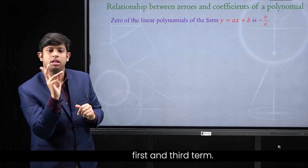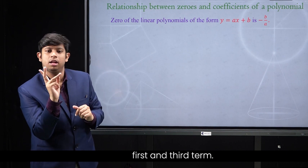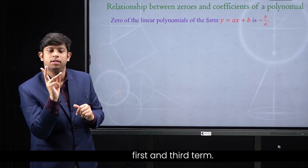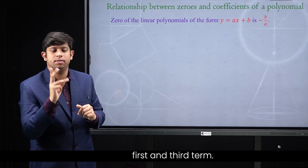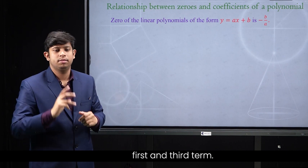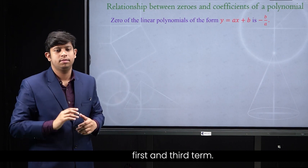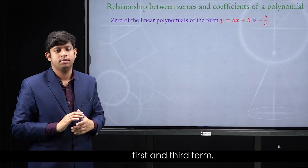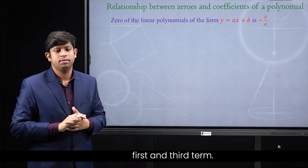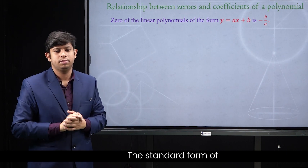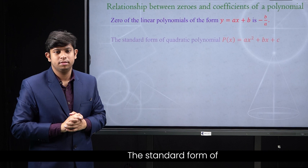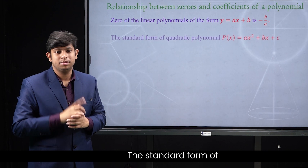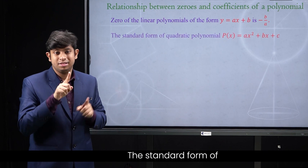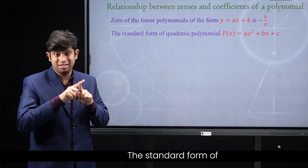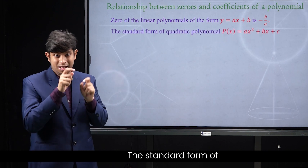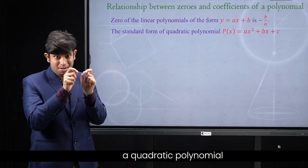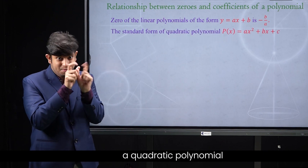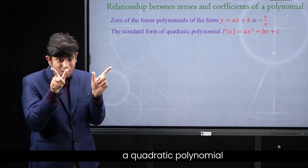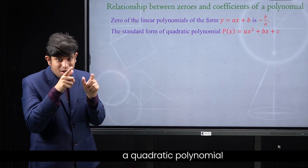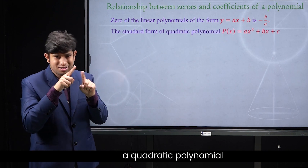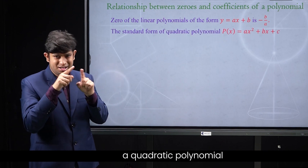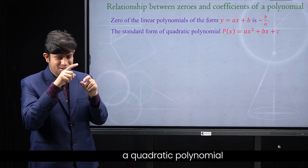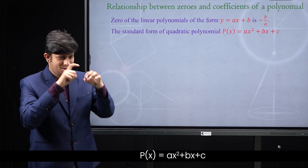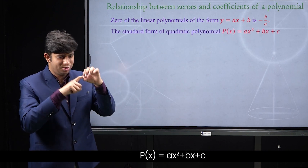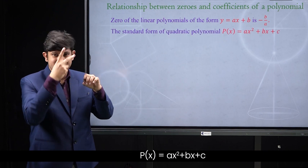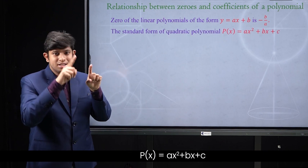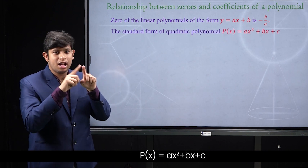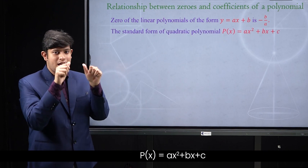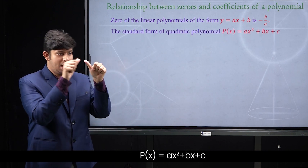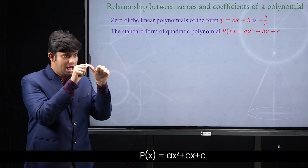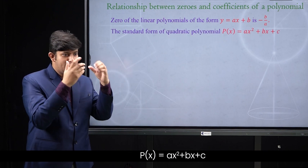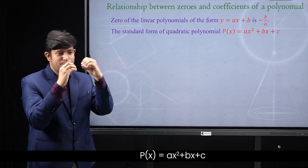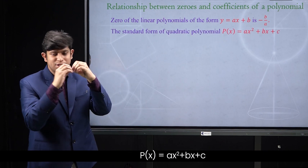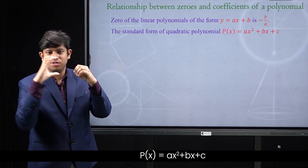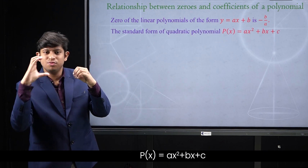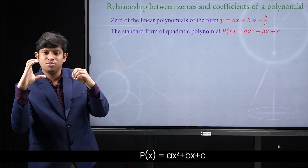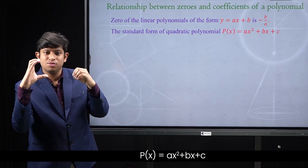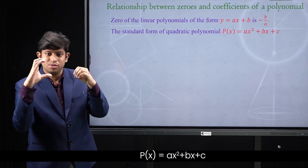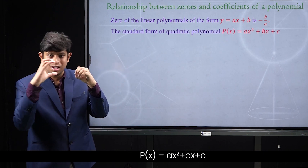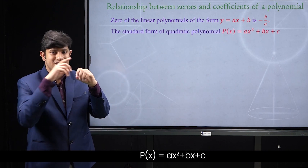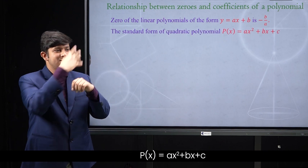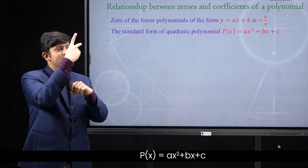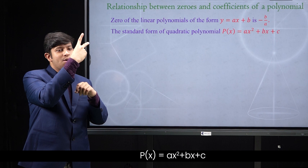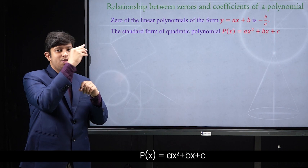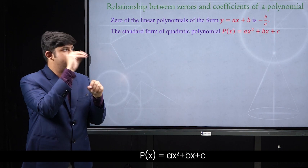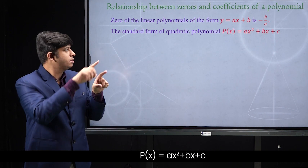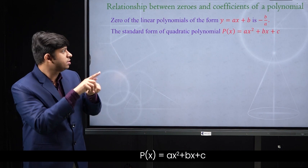term. The standard form of a quadratic polynomial p of x is equal to ax square plus bx plus c.